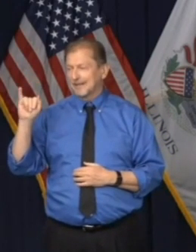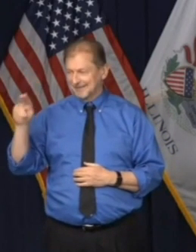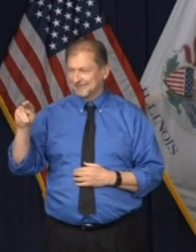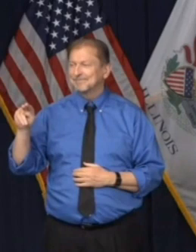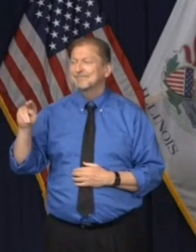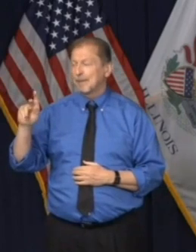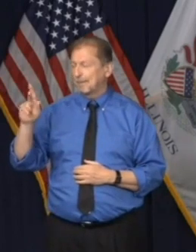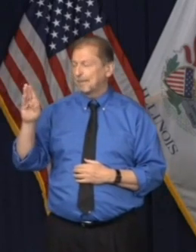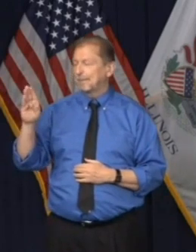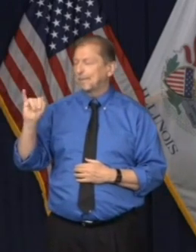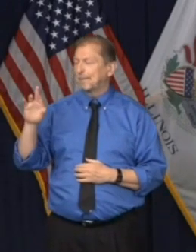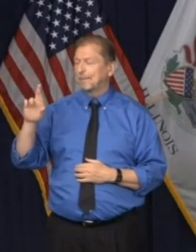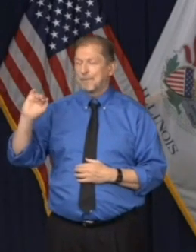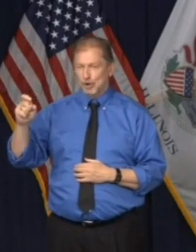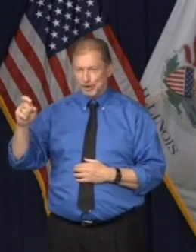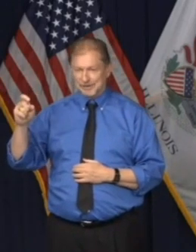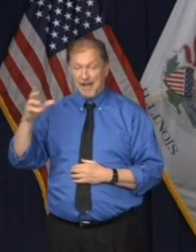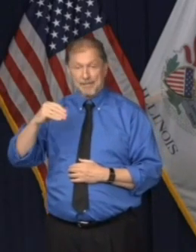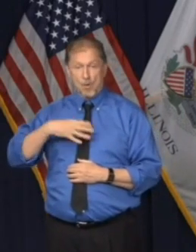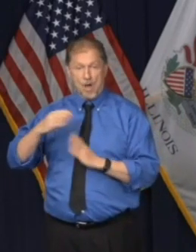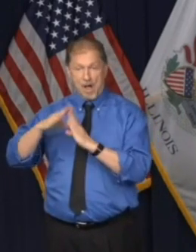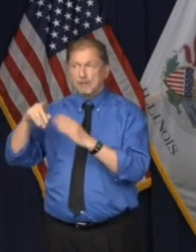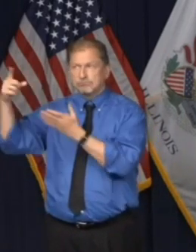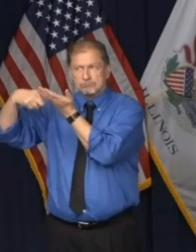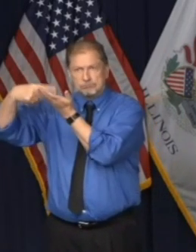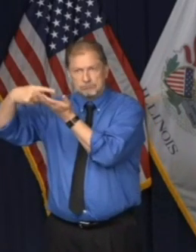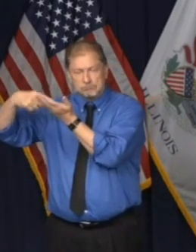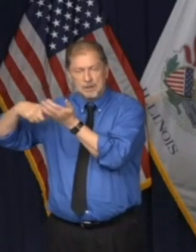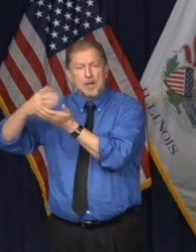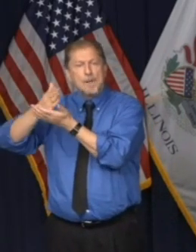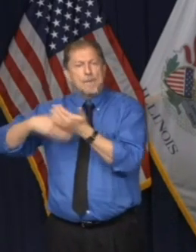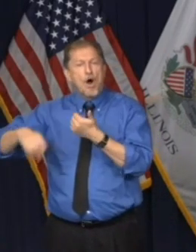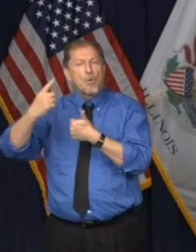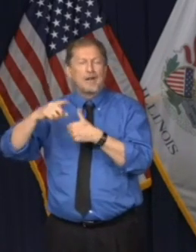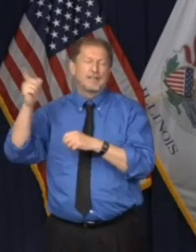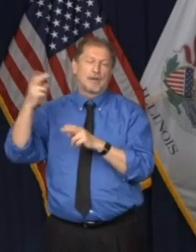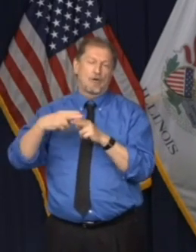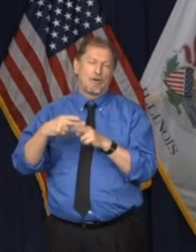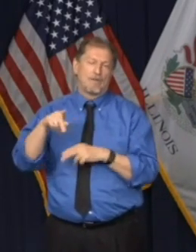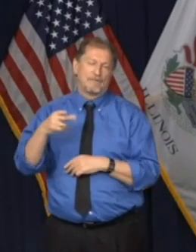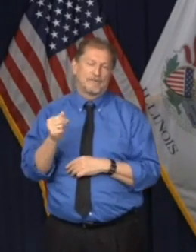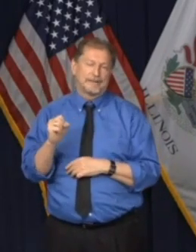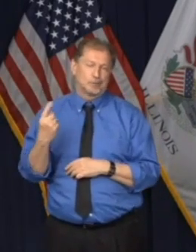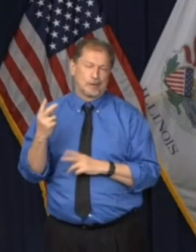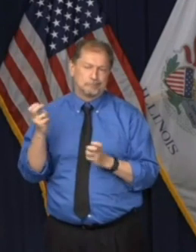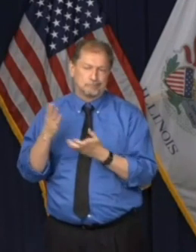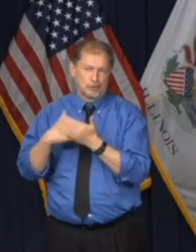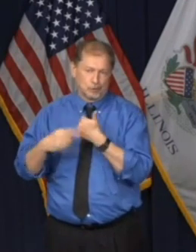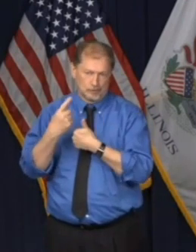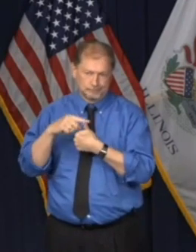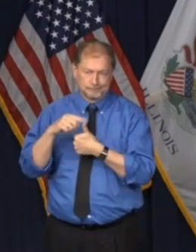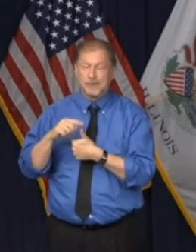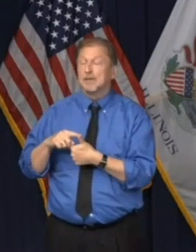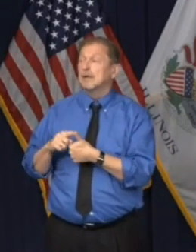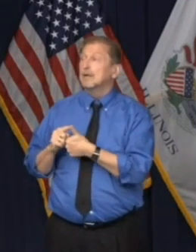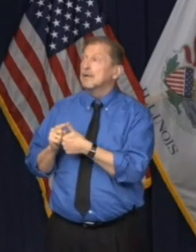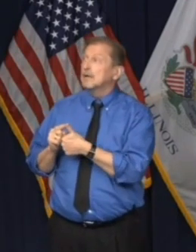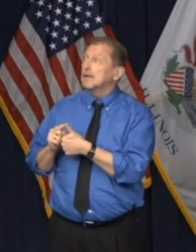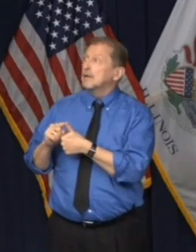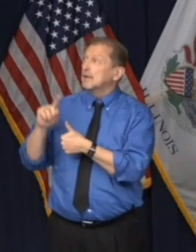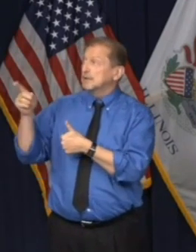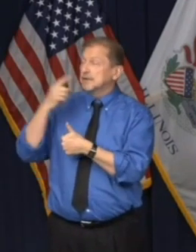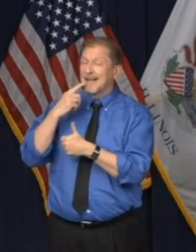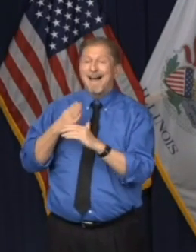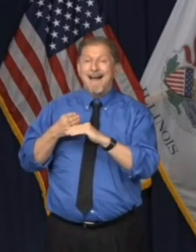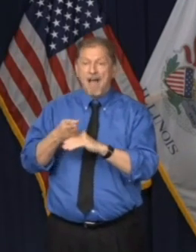example, you know, the discussion about when does phase one, as they refer to it, begin, and that is, you know, past the